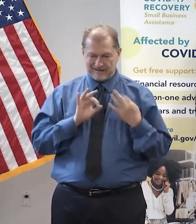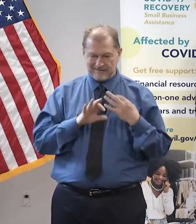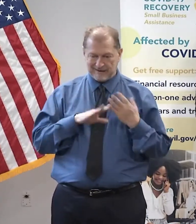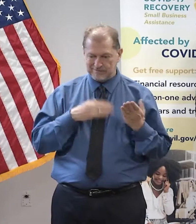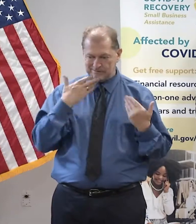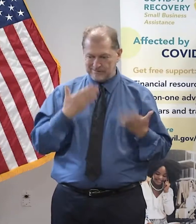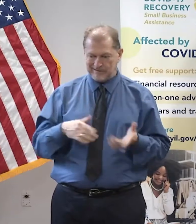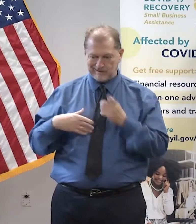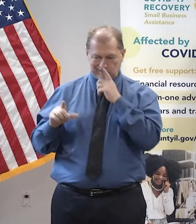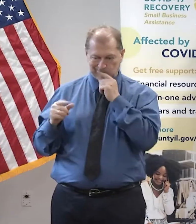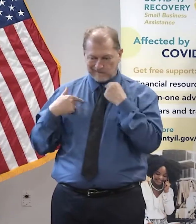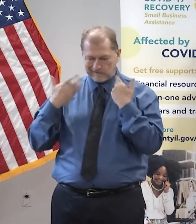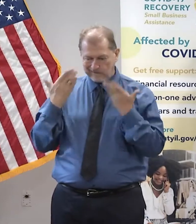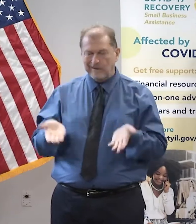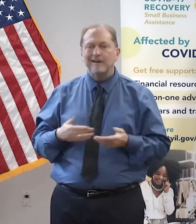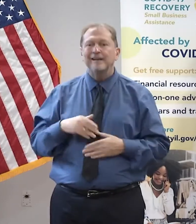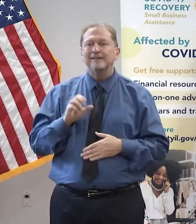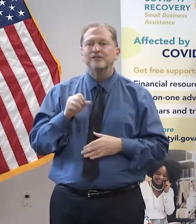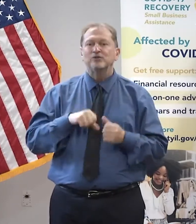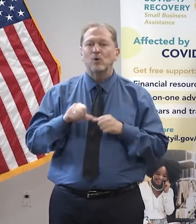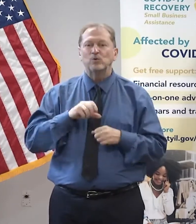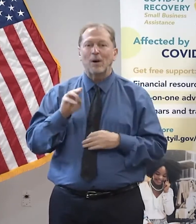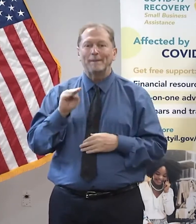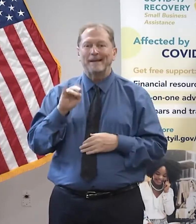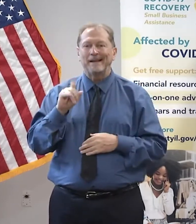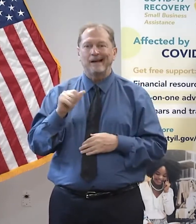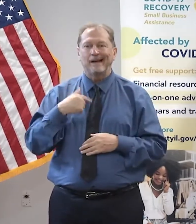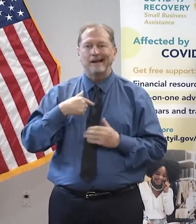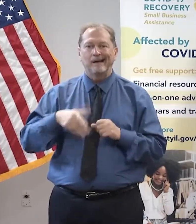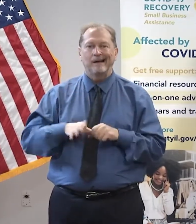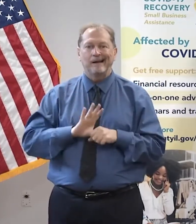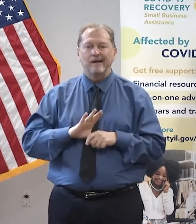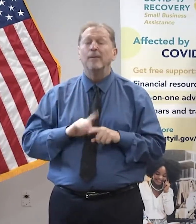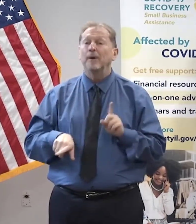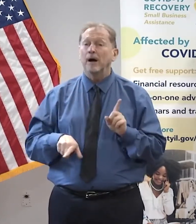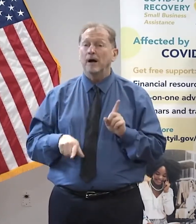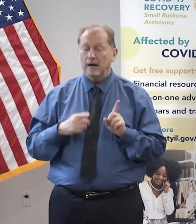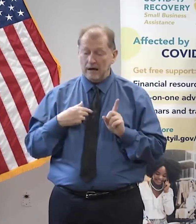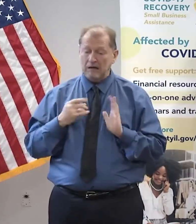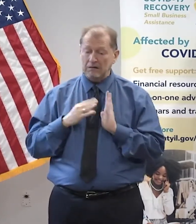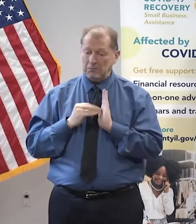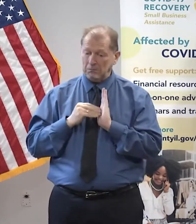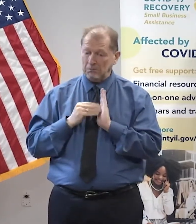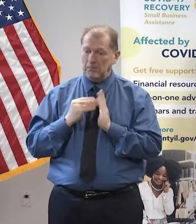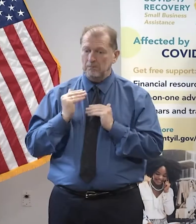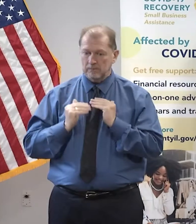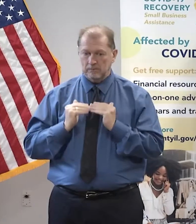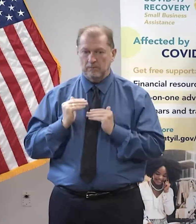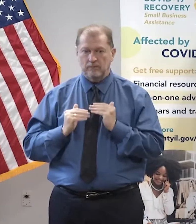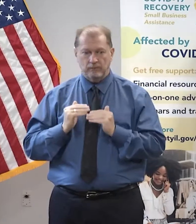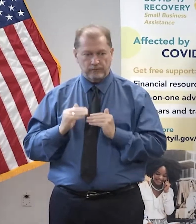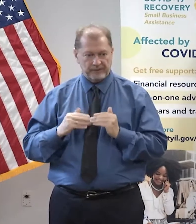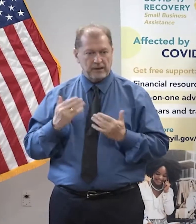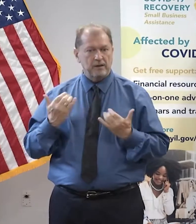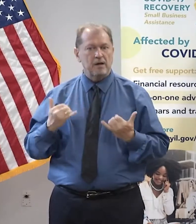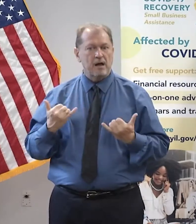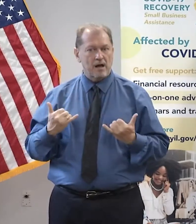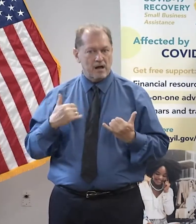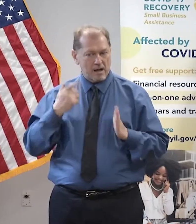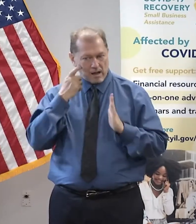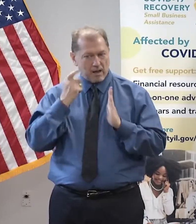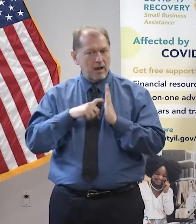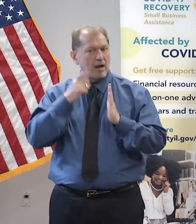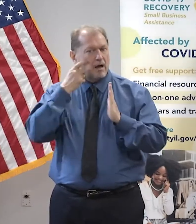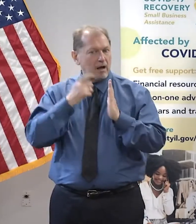screaming, and it was just really, it was a learning point for me. But now as things are happening, we are starting to